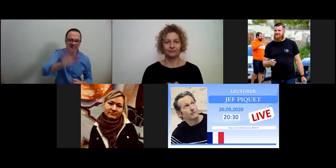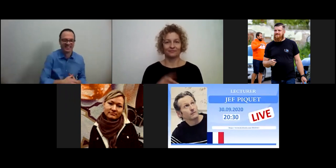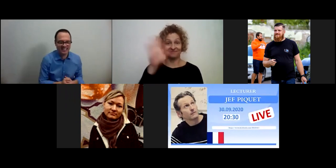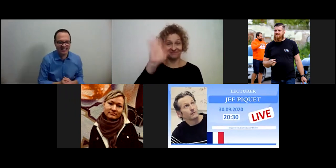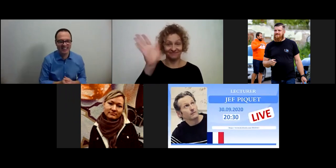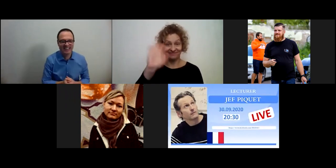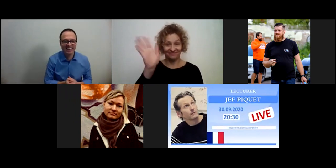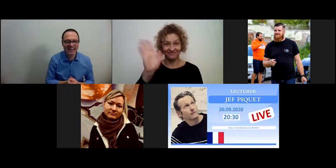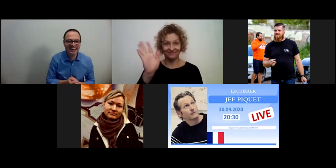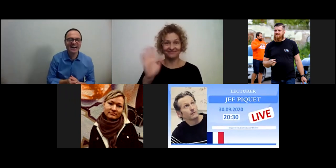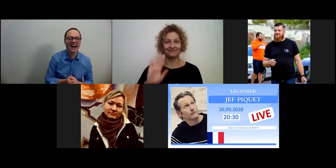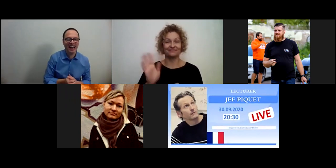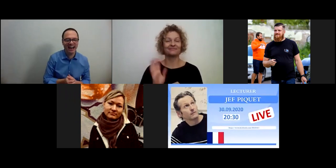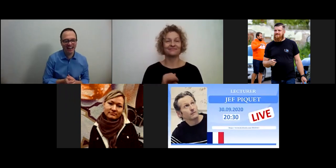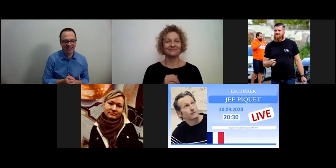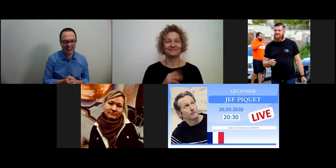Hello.